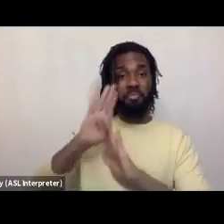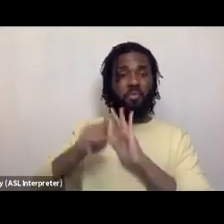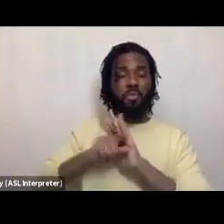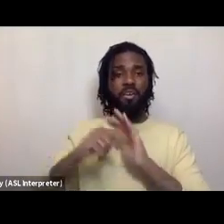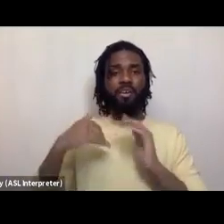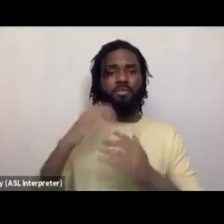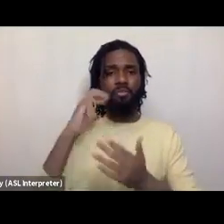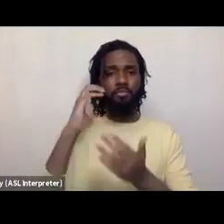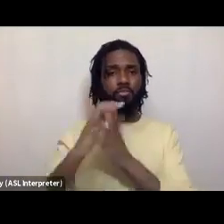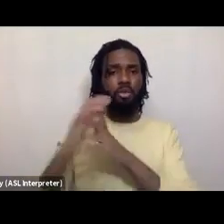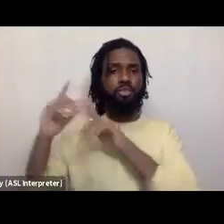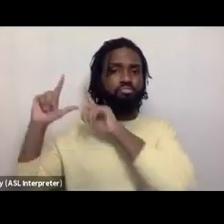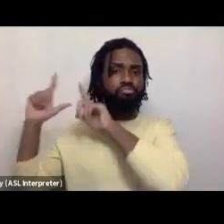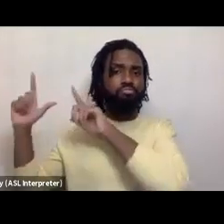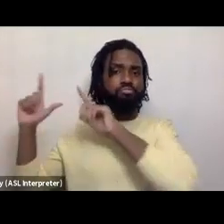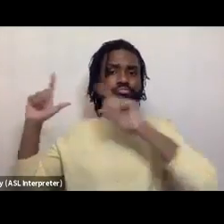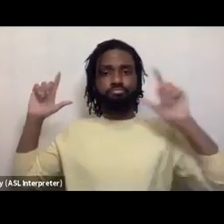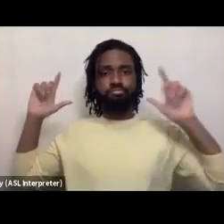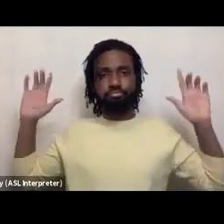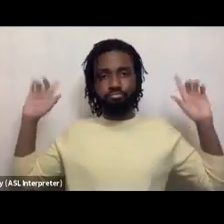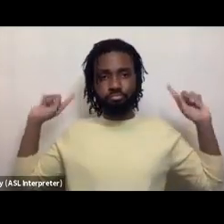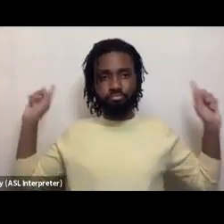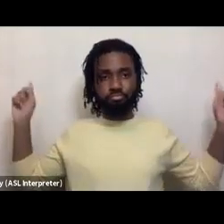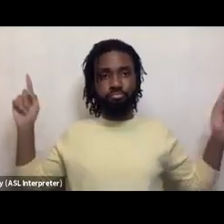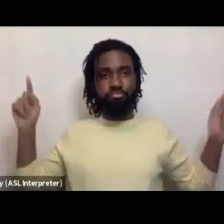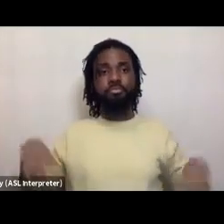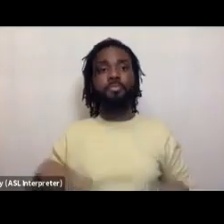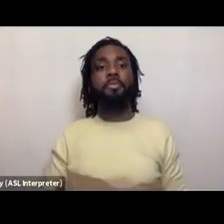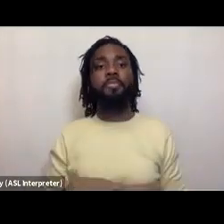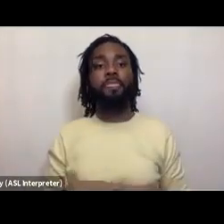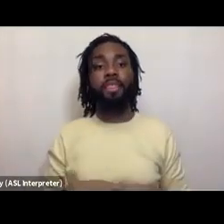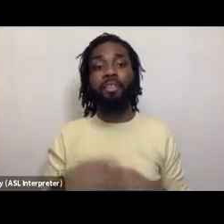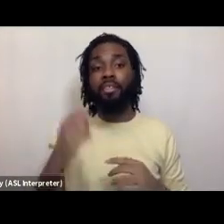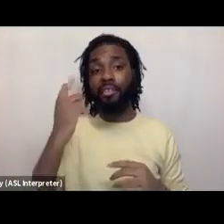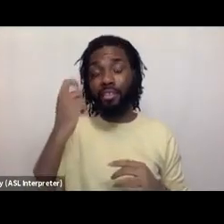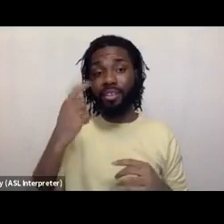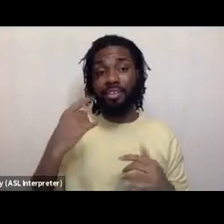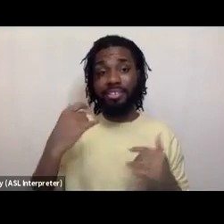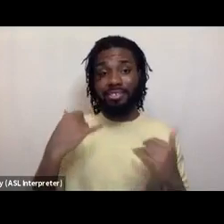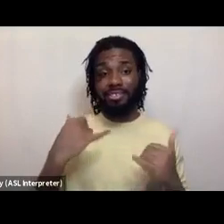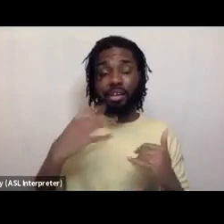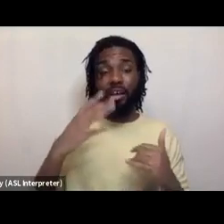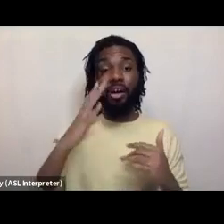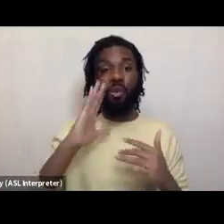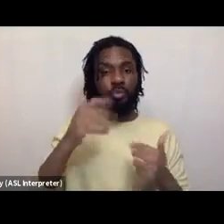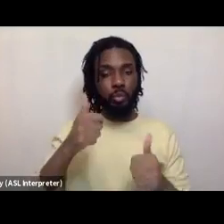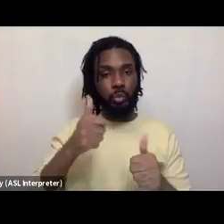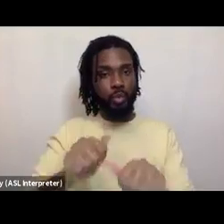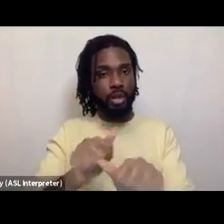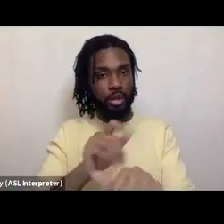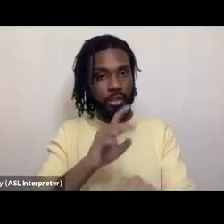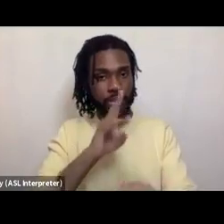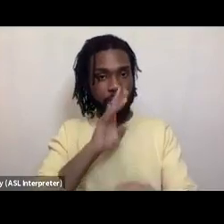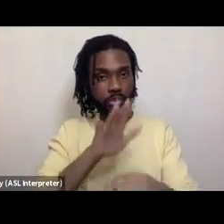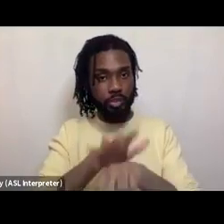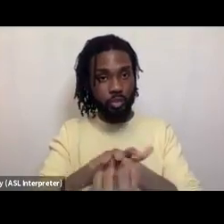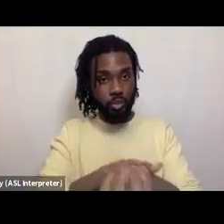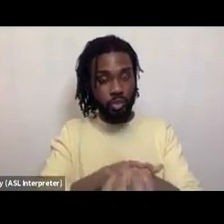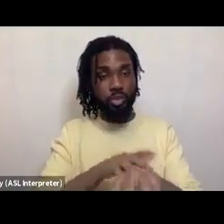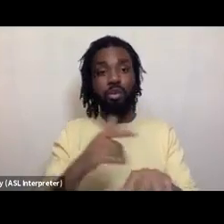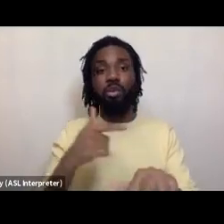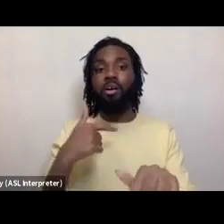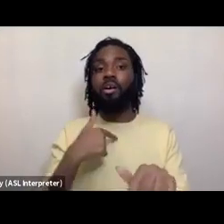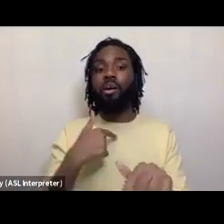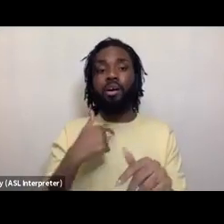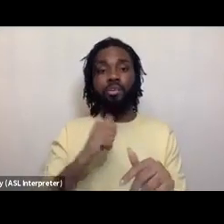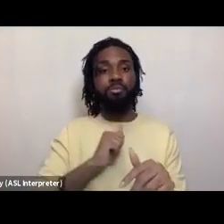on my sofa. And I'm gonna work really hard to speak slowly. I'm a hyperverbal